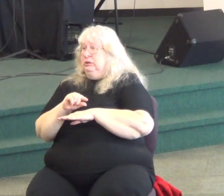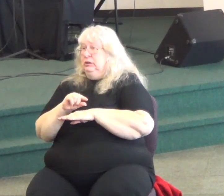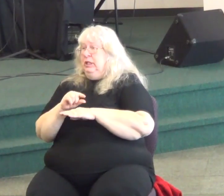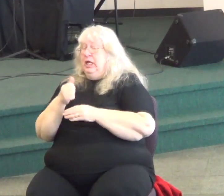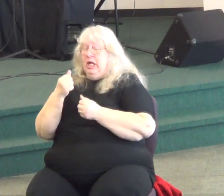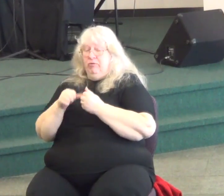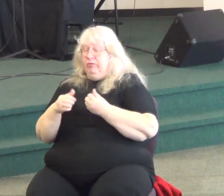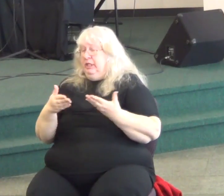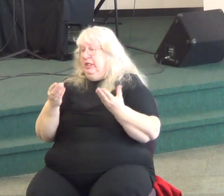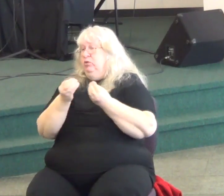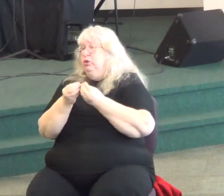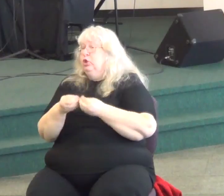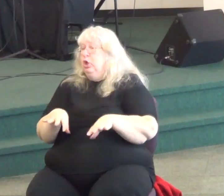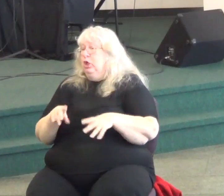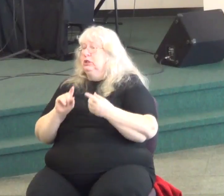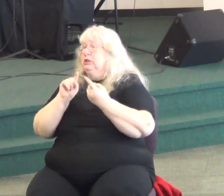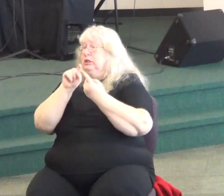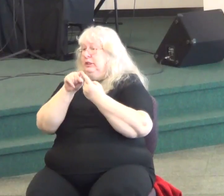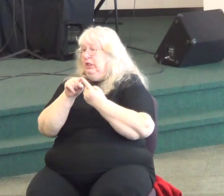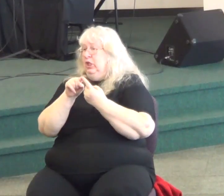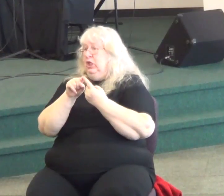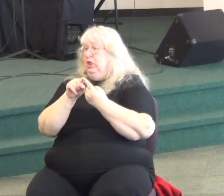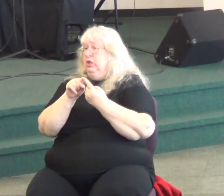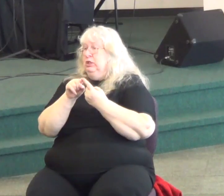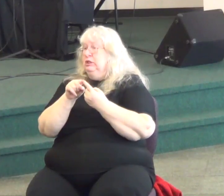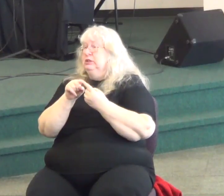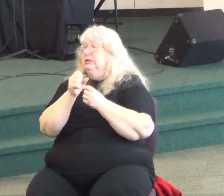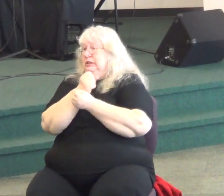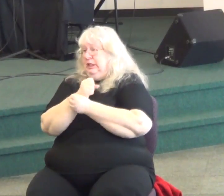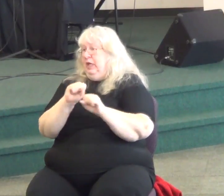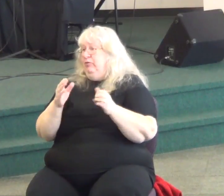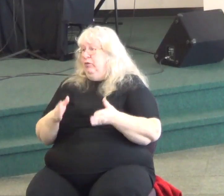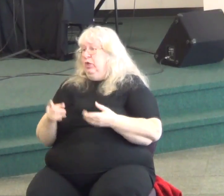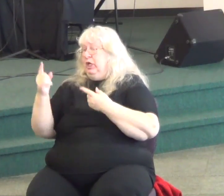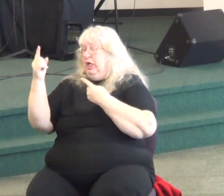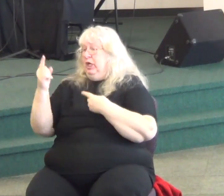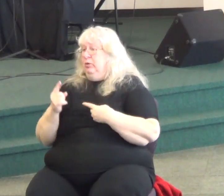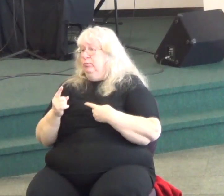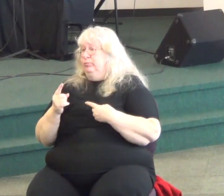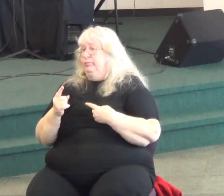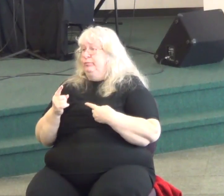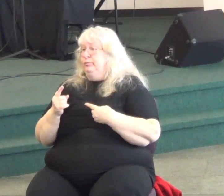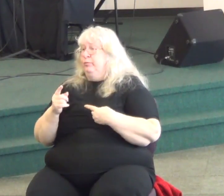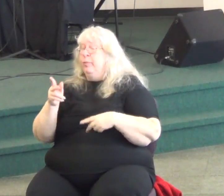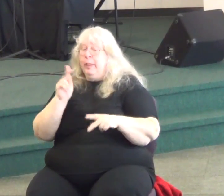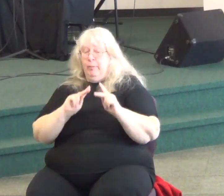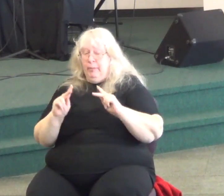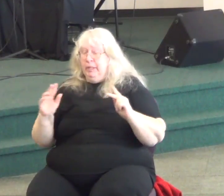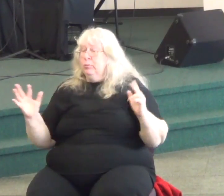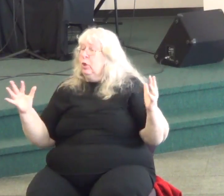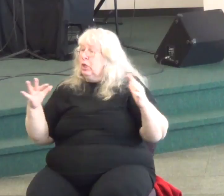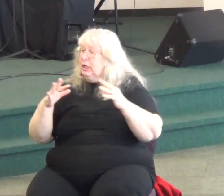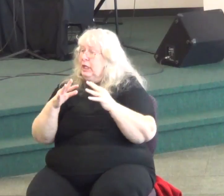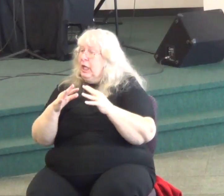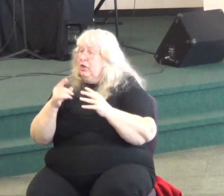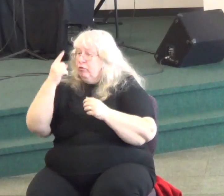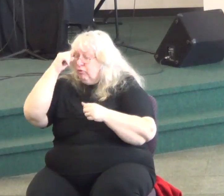they're all gathered for Passover. And you know what? Jesus is going to pay the price. He's going to do it once and for